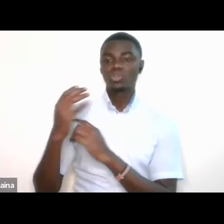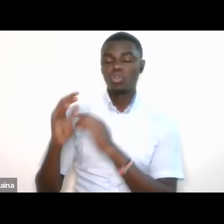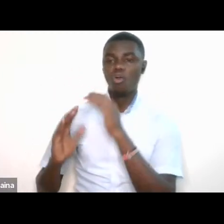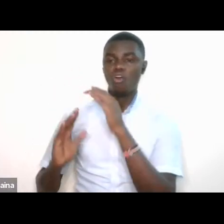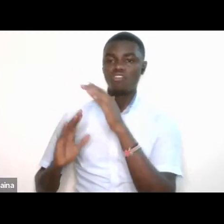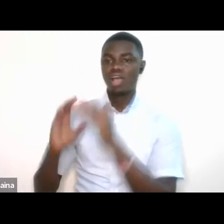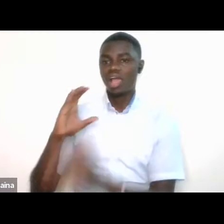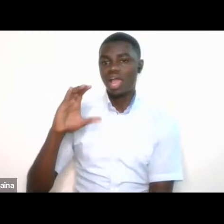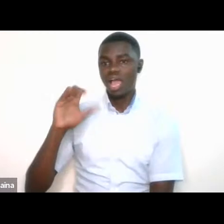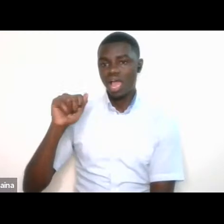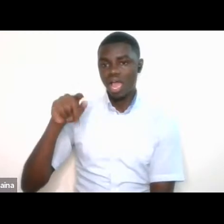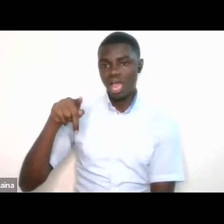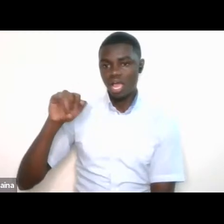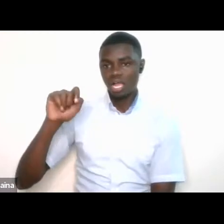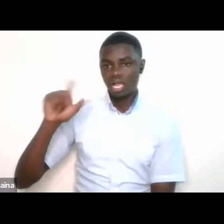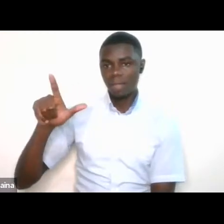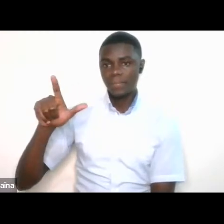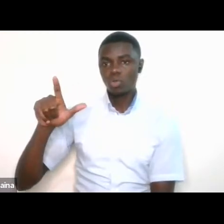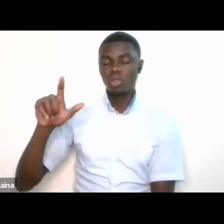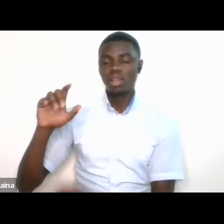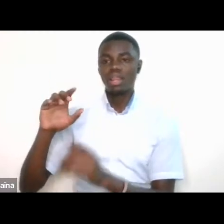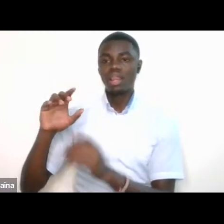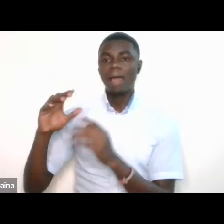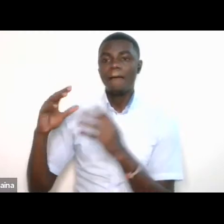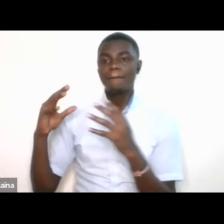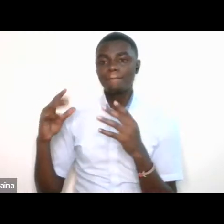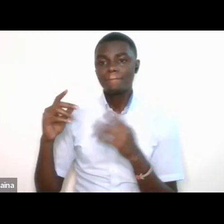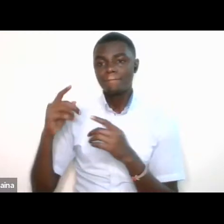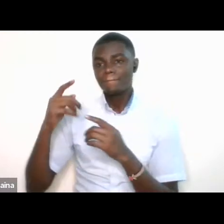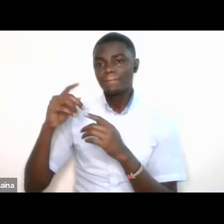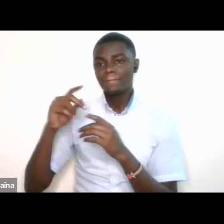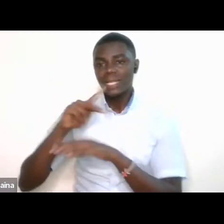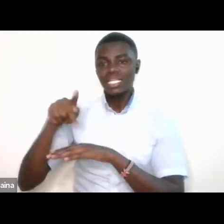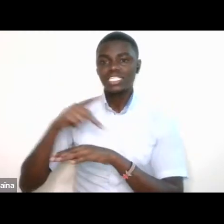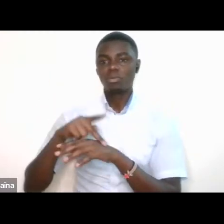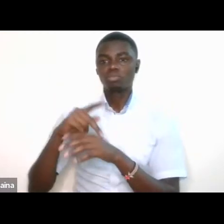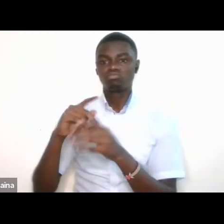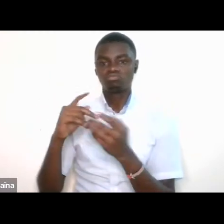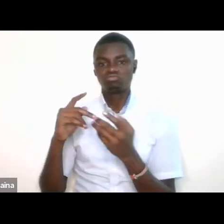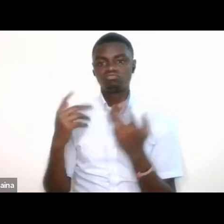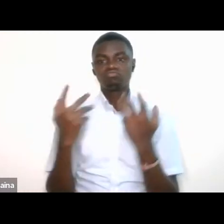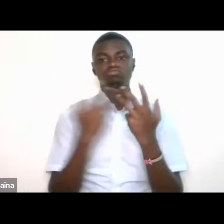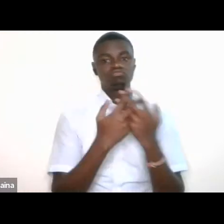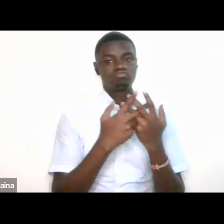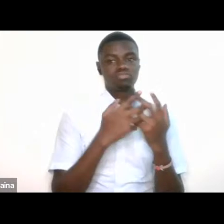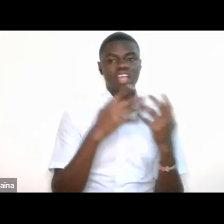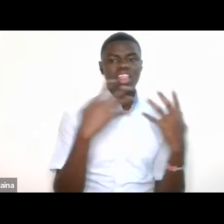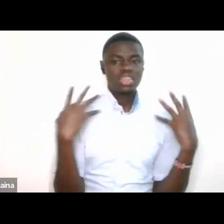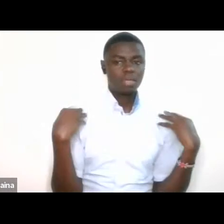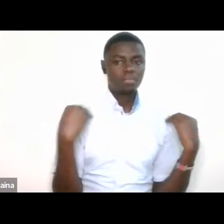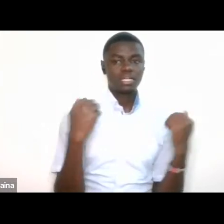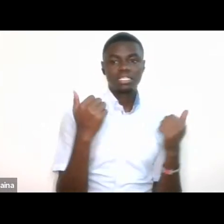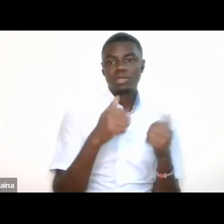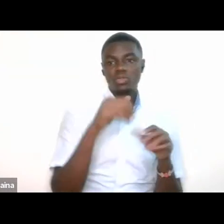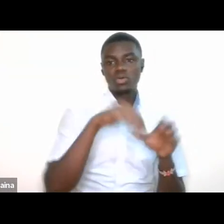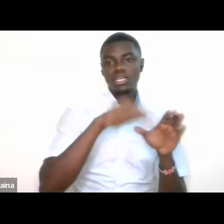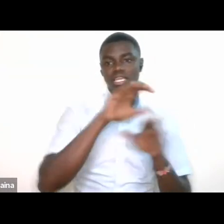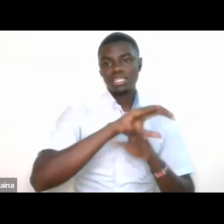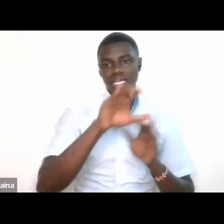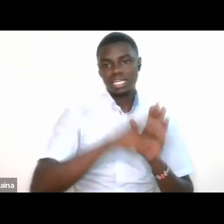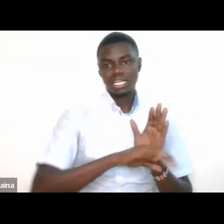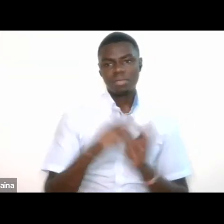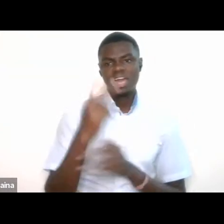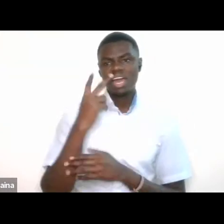has not been translated into practice in the curriculum in the UK. I see many reports